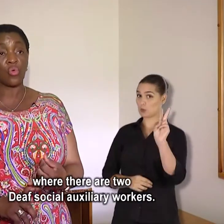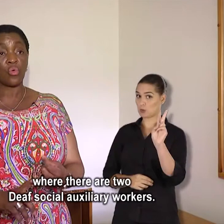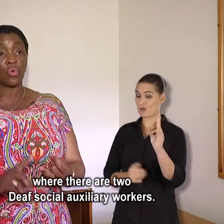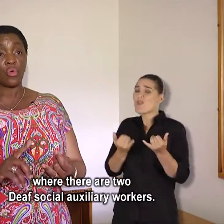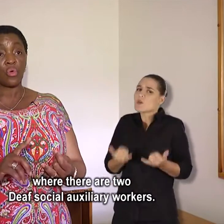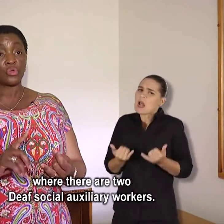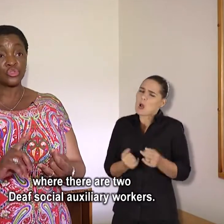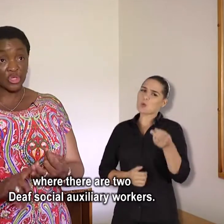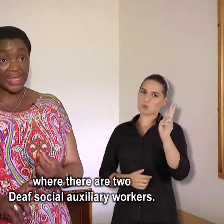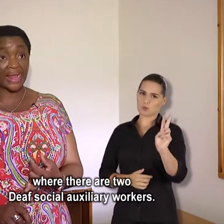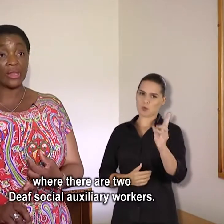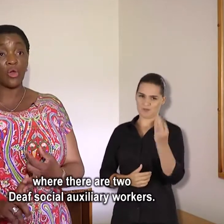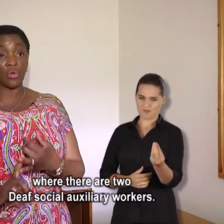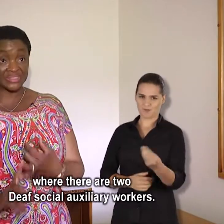2